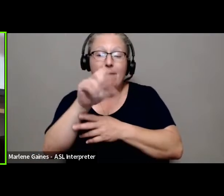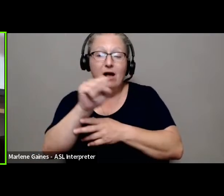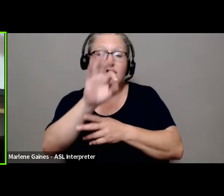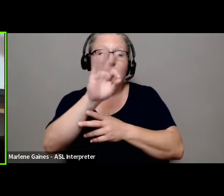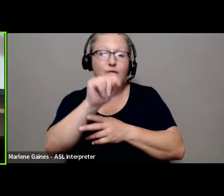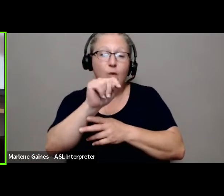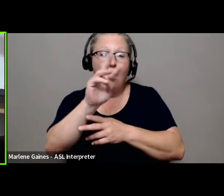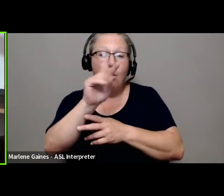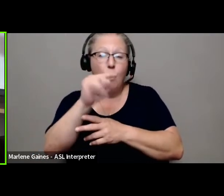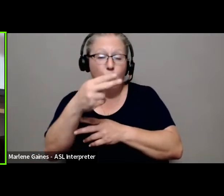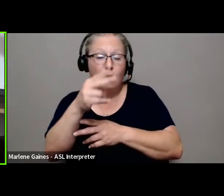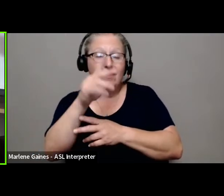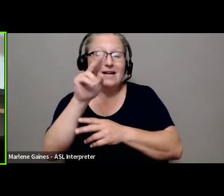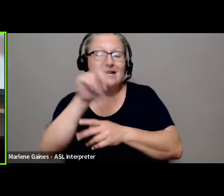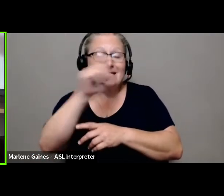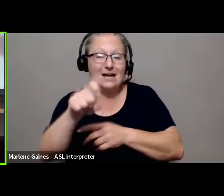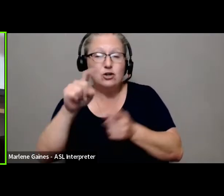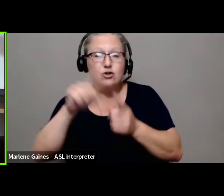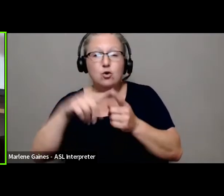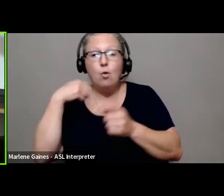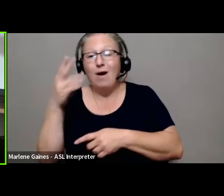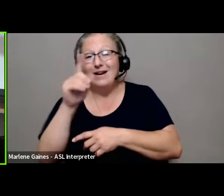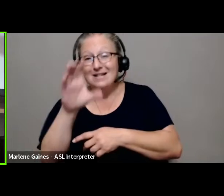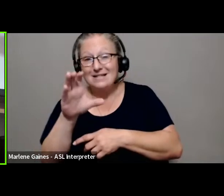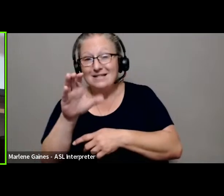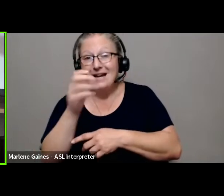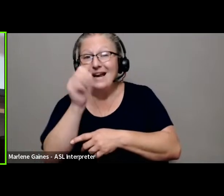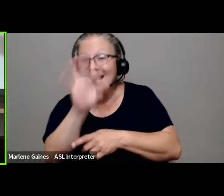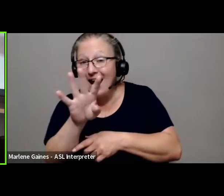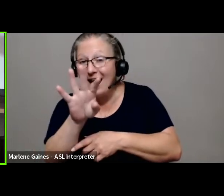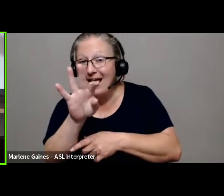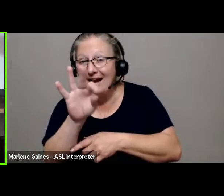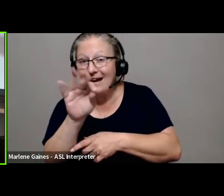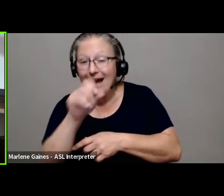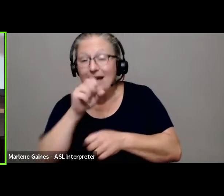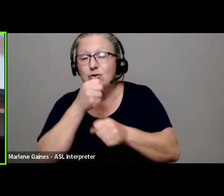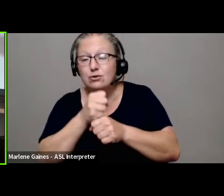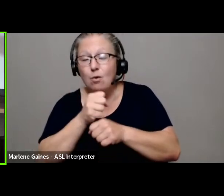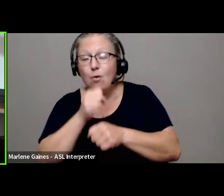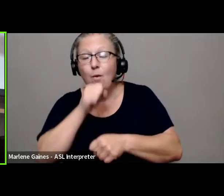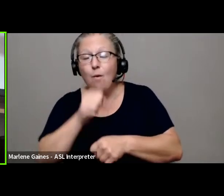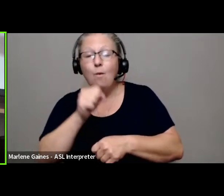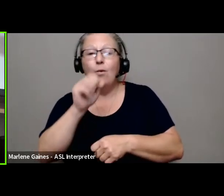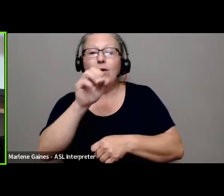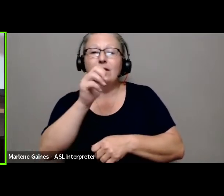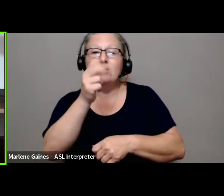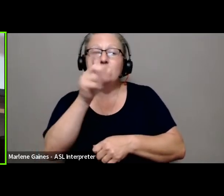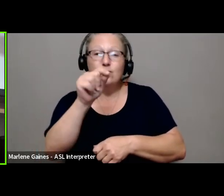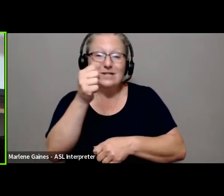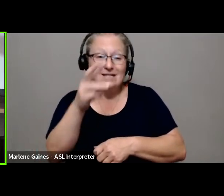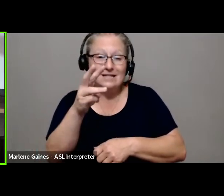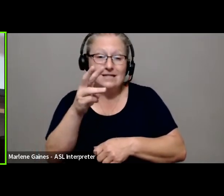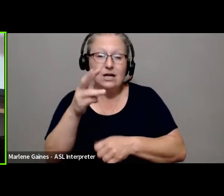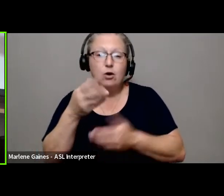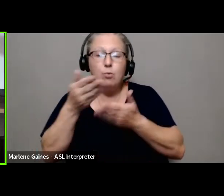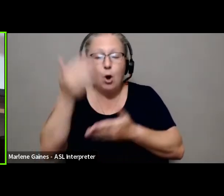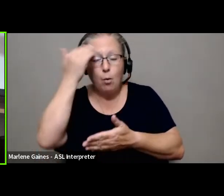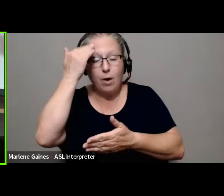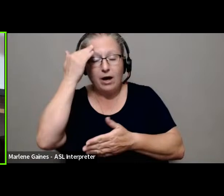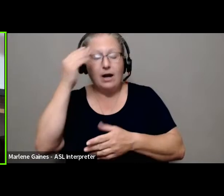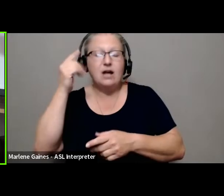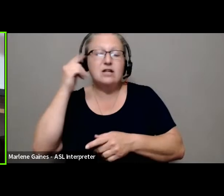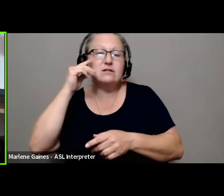Washington, D.C., at 90 years old in 2016 to bring awareness of America's other Independence